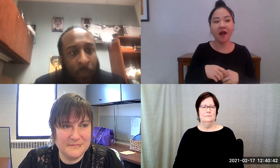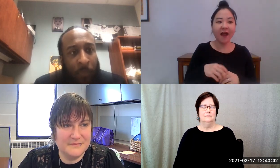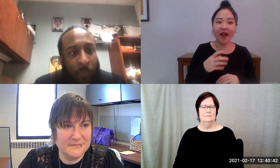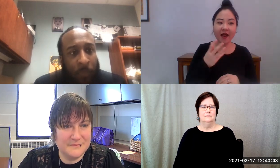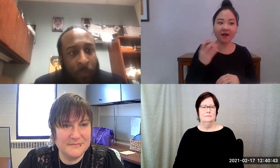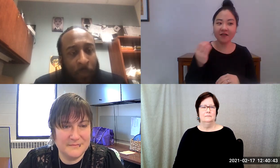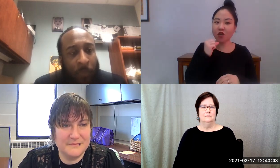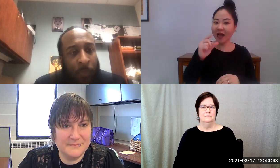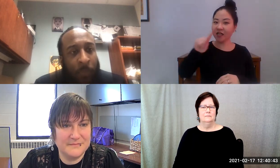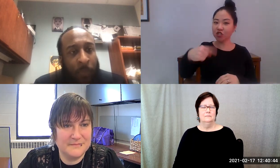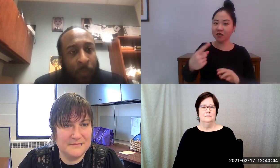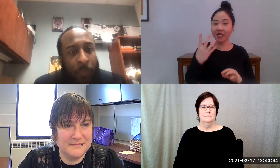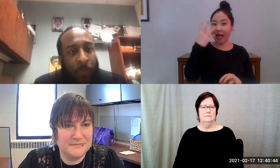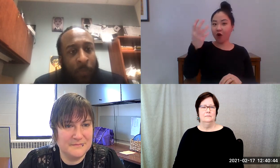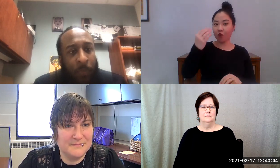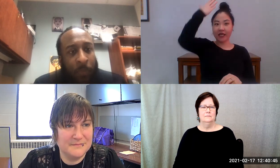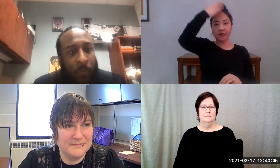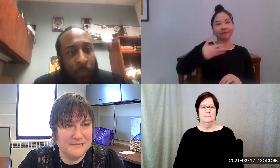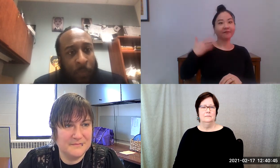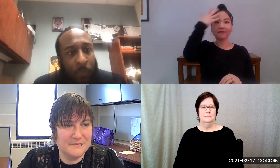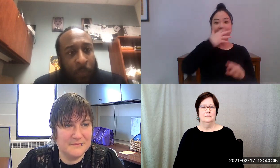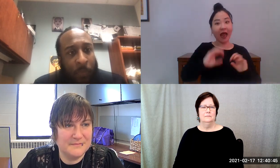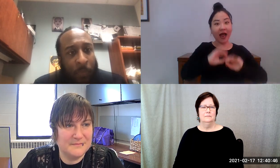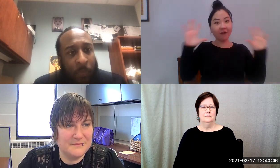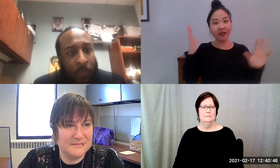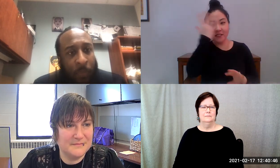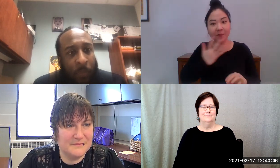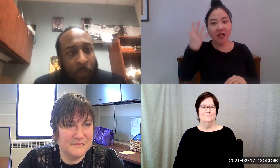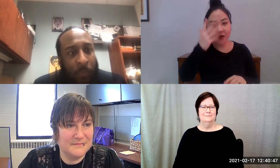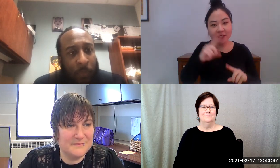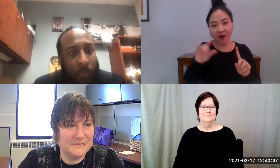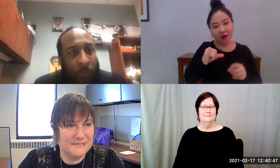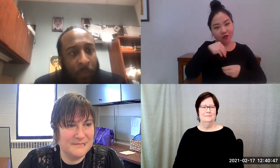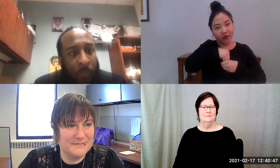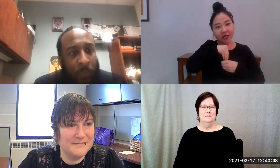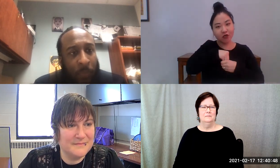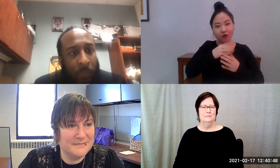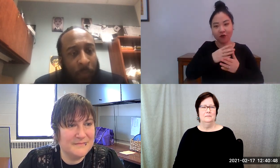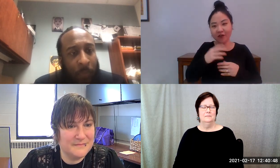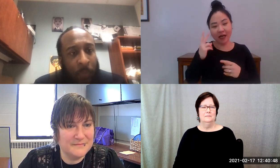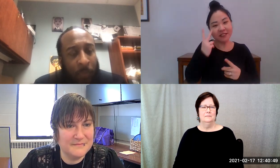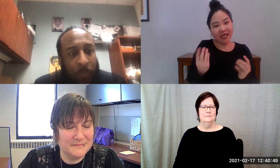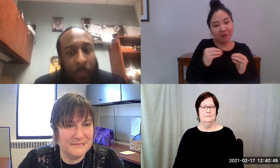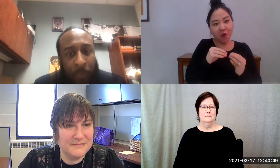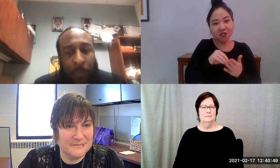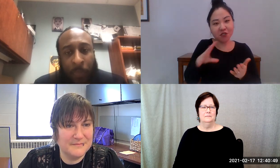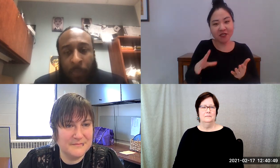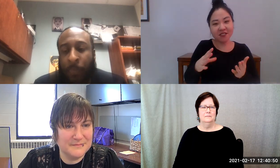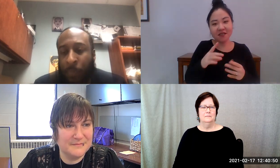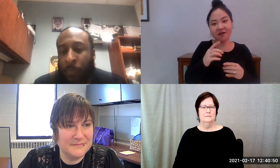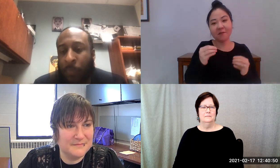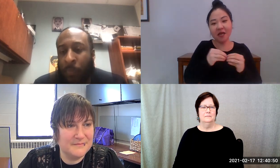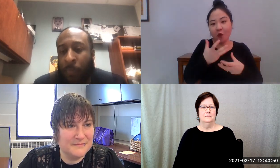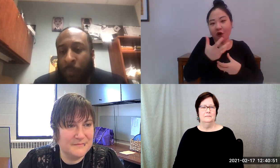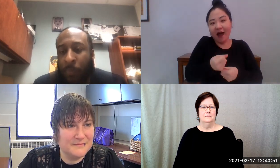brave. And so not just the outwardly obvious appearance, but also the internal. I'm seeing more